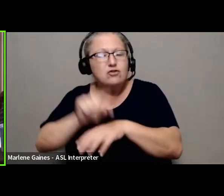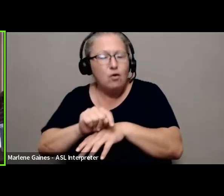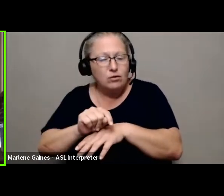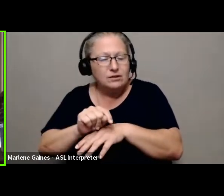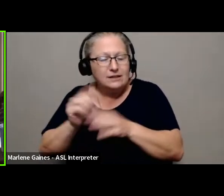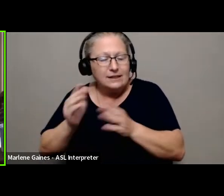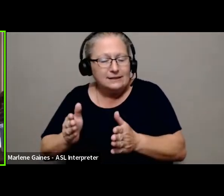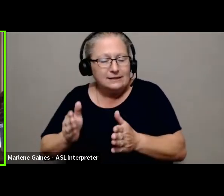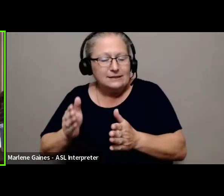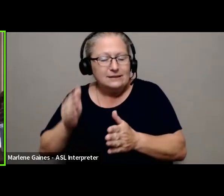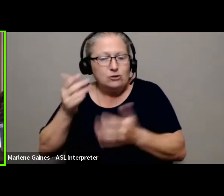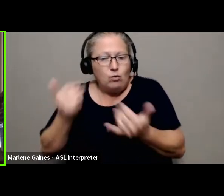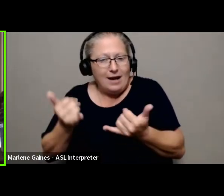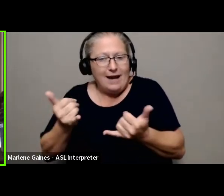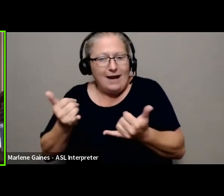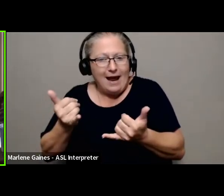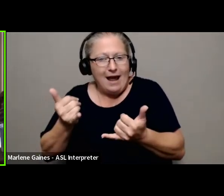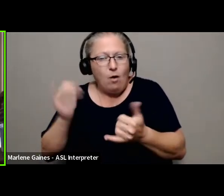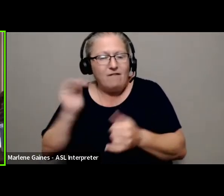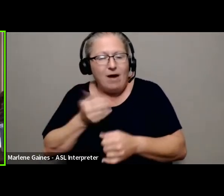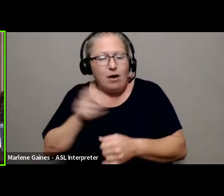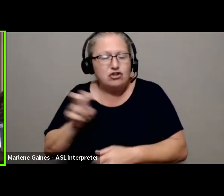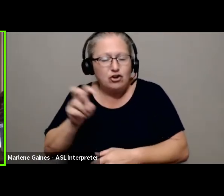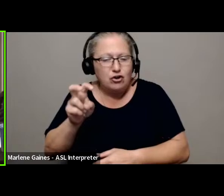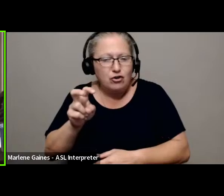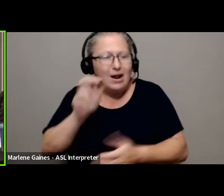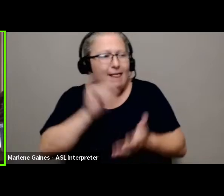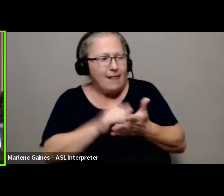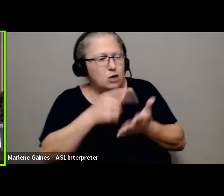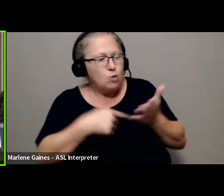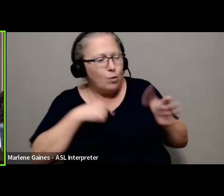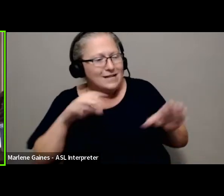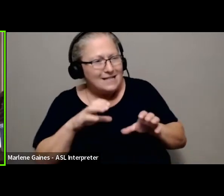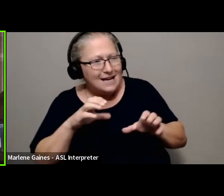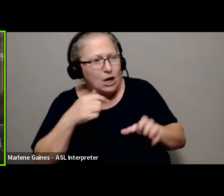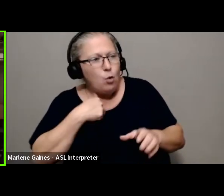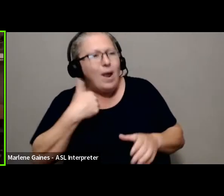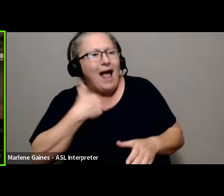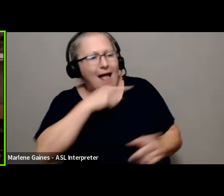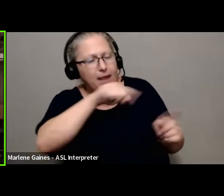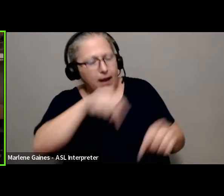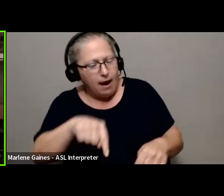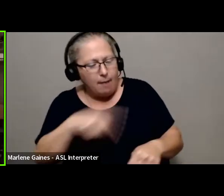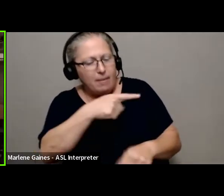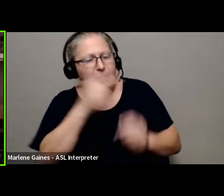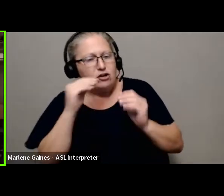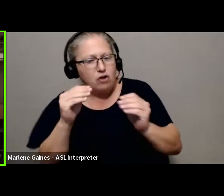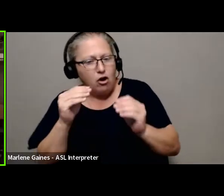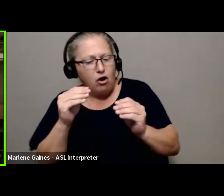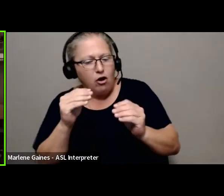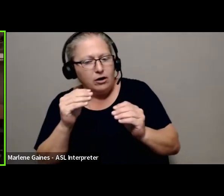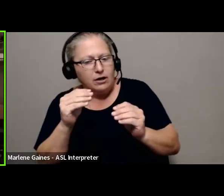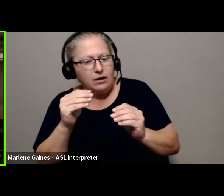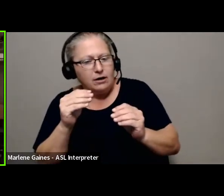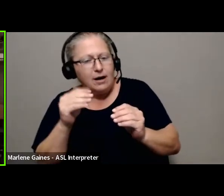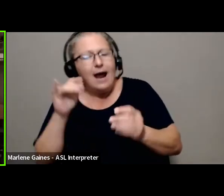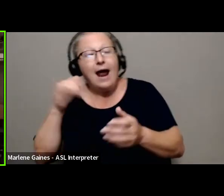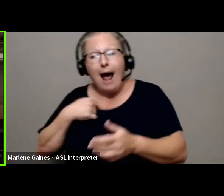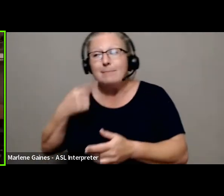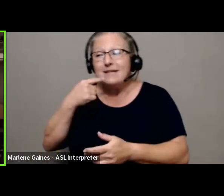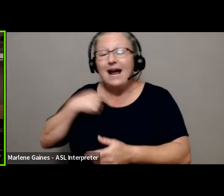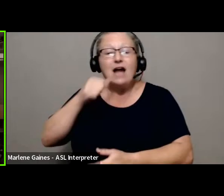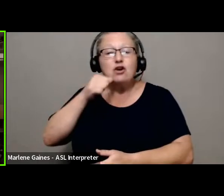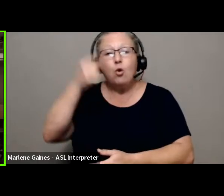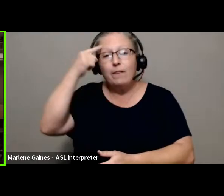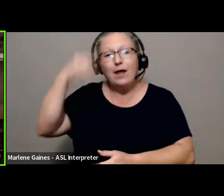consultants at this stage of the journey. But that's what we did. We had them come in and they taught. And I'm saying I don't think